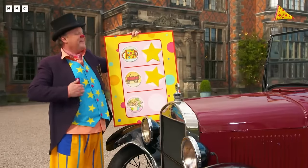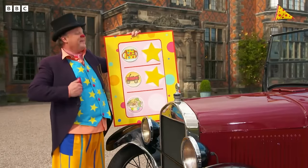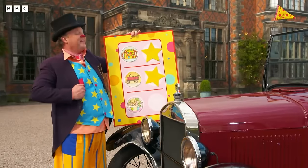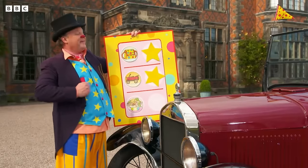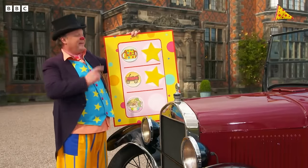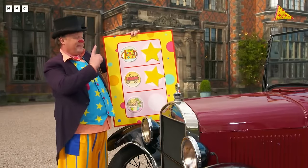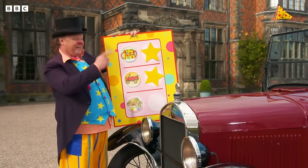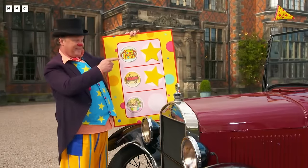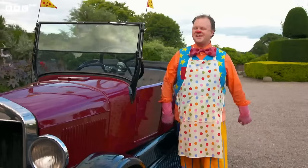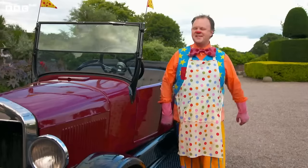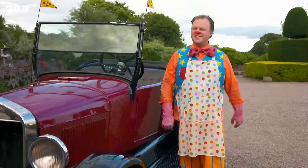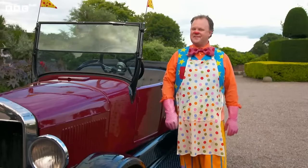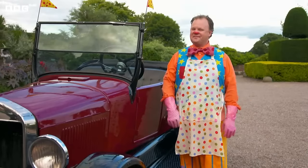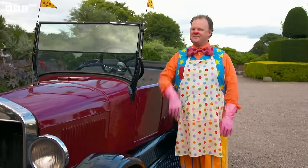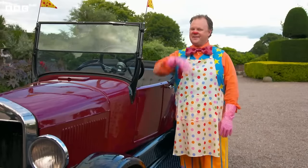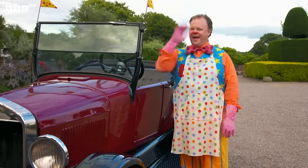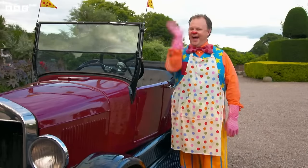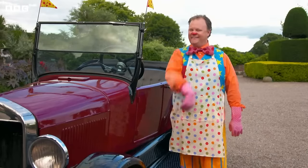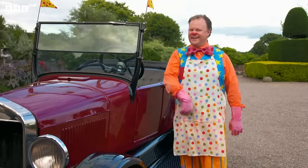done, Mr. Tumble.